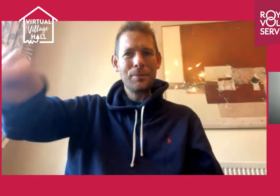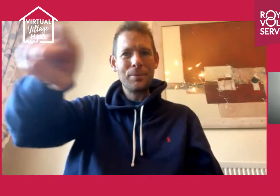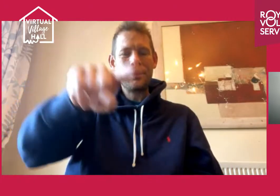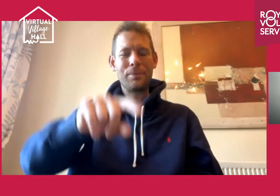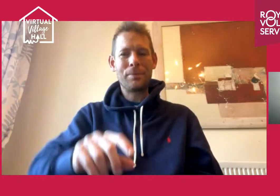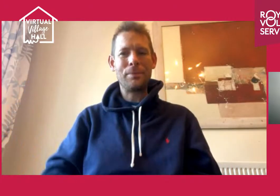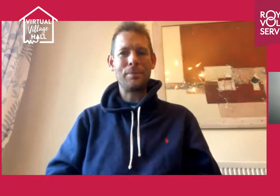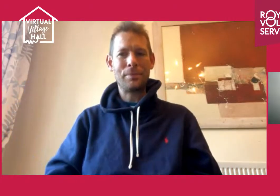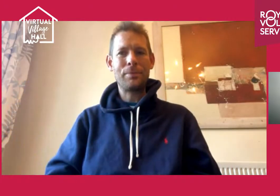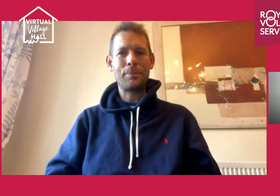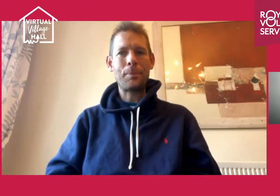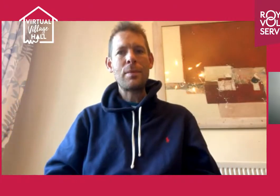lake.